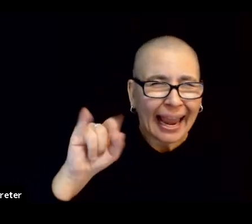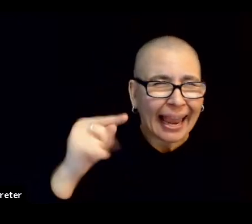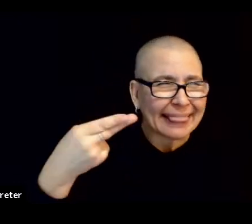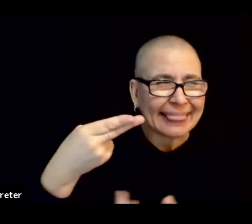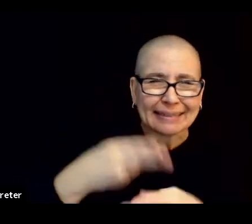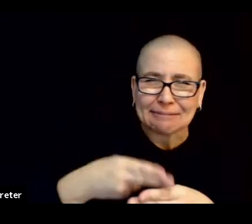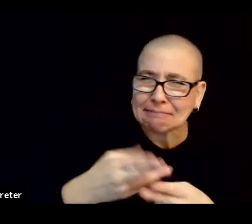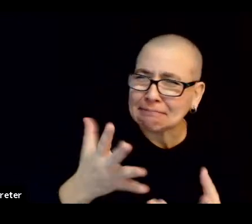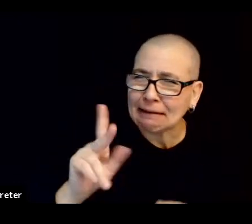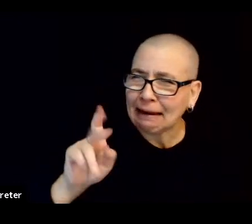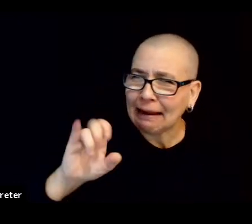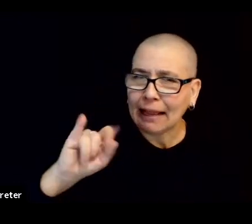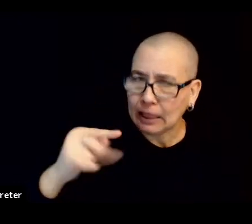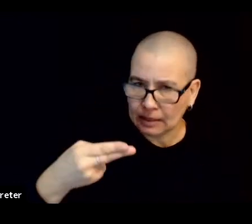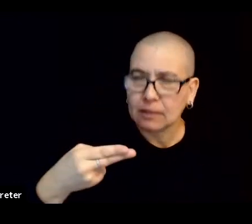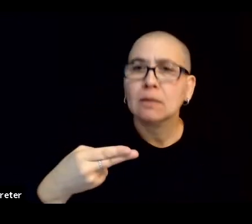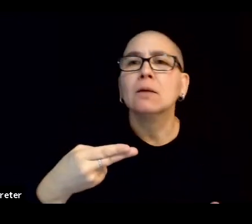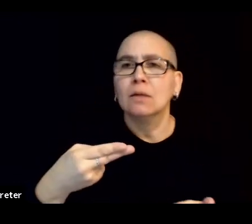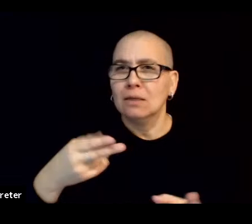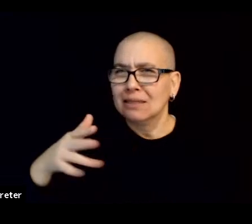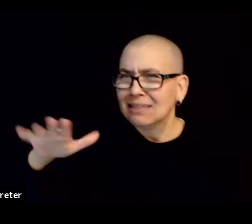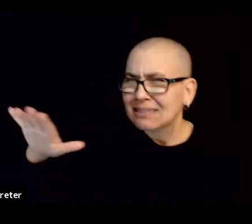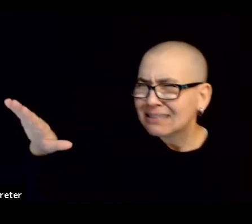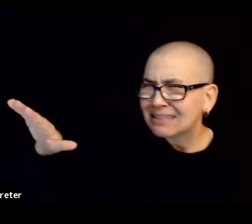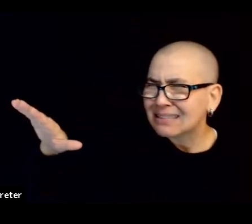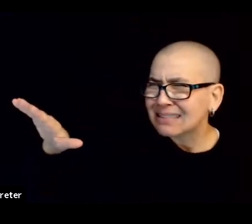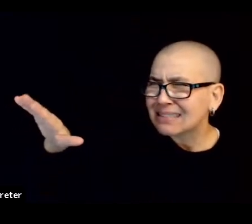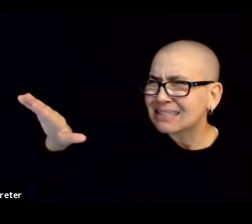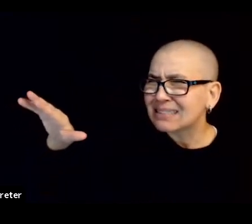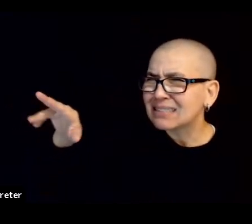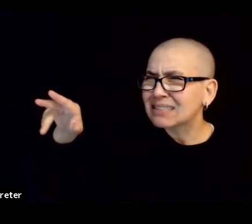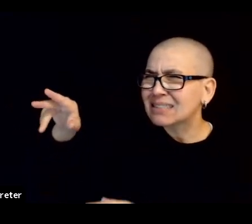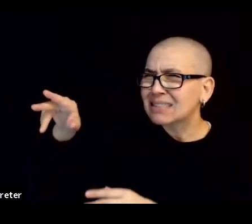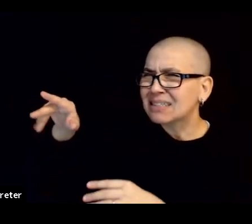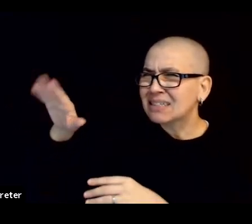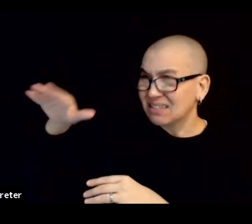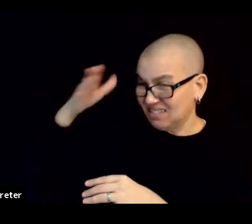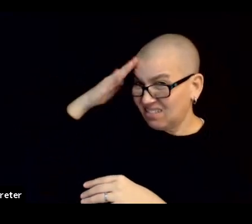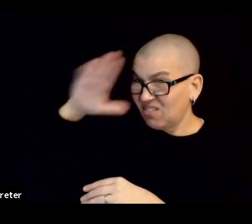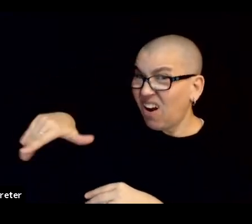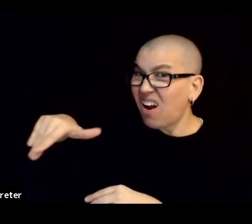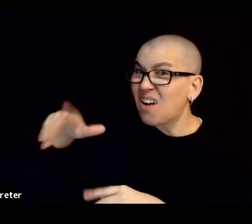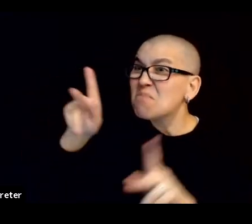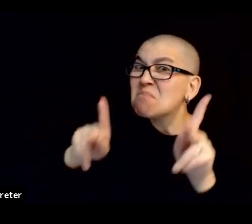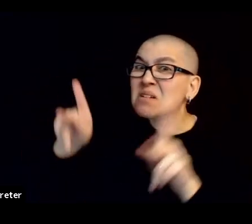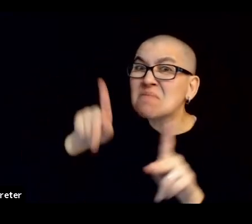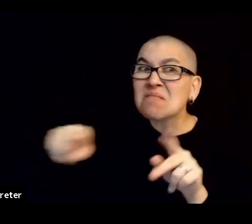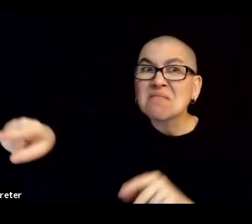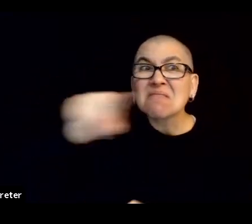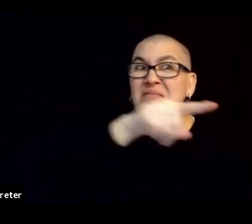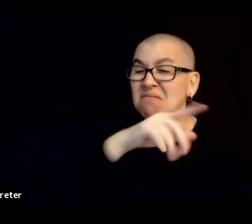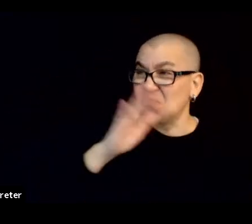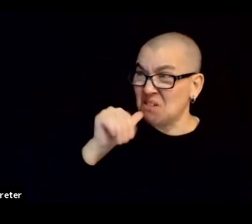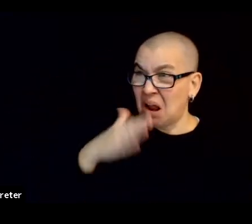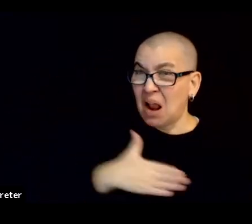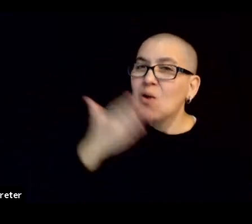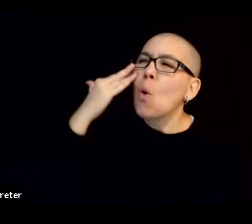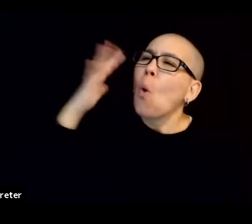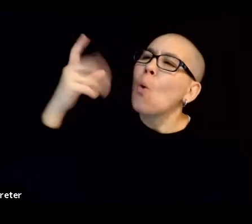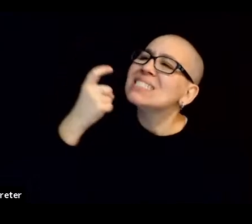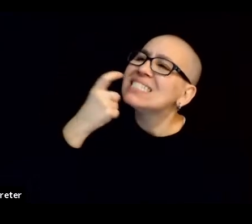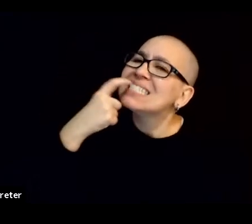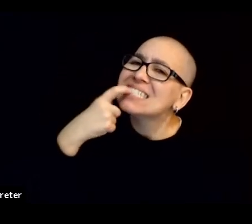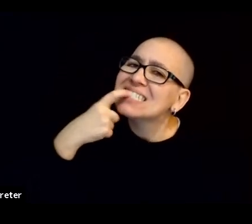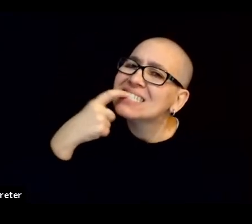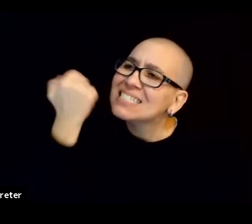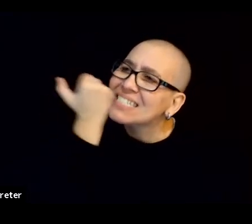some unhappy people at dentist offices and home health care workers, et cetera, who thought that they were in line to get